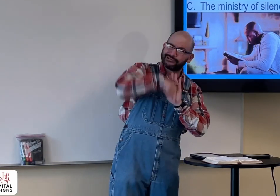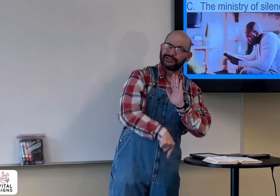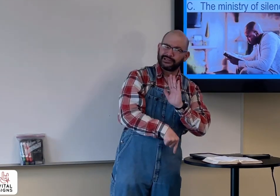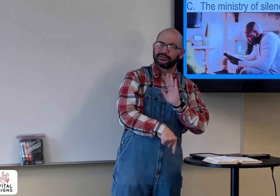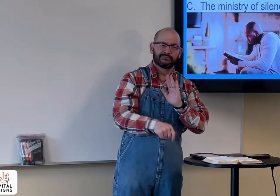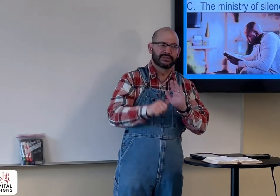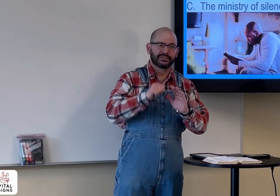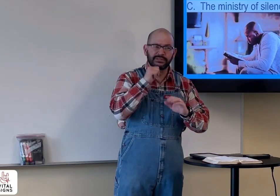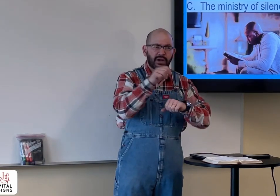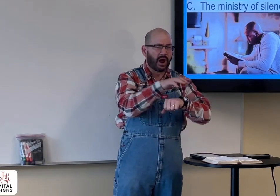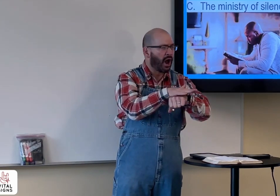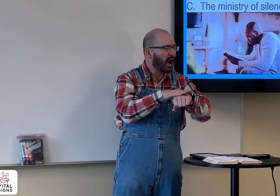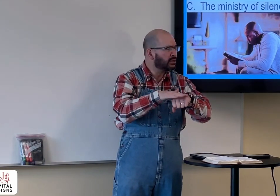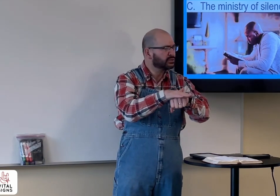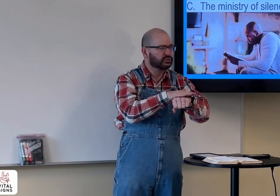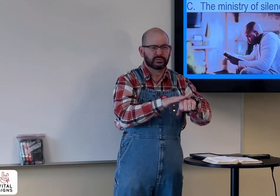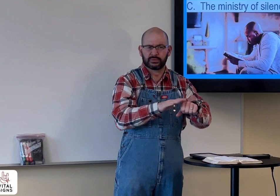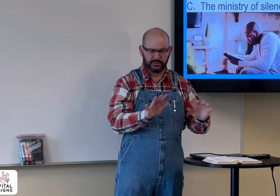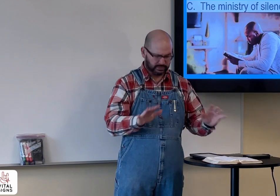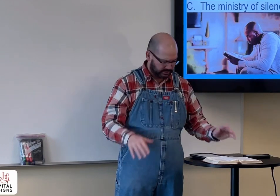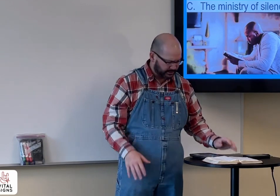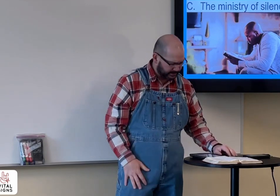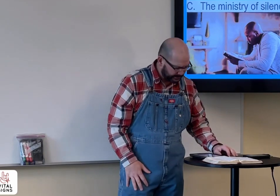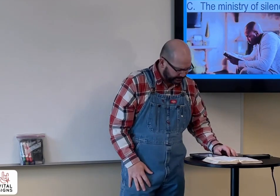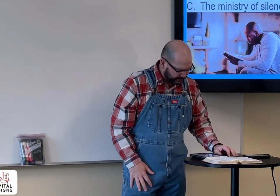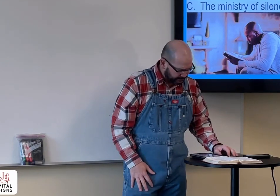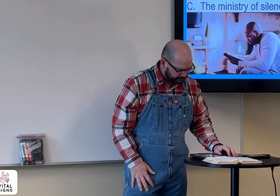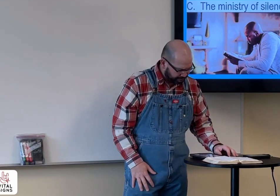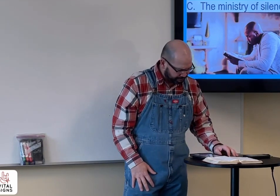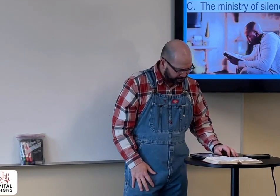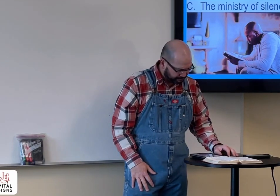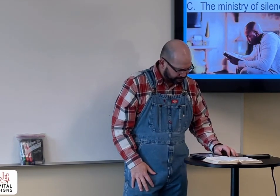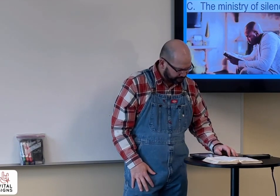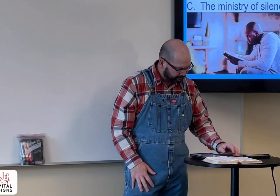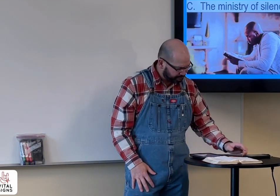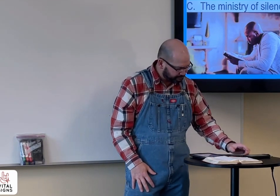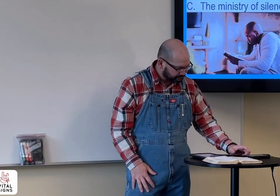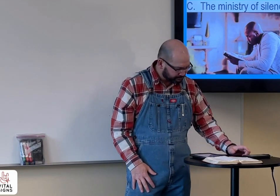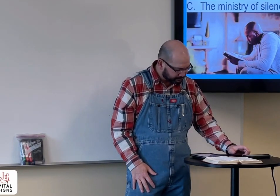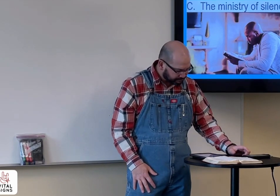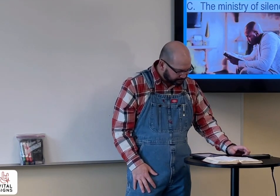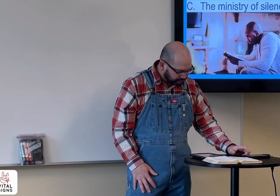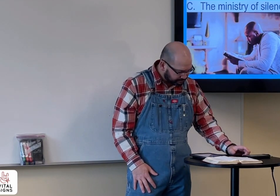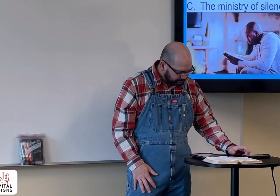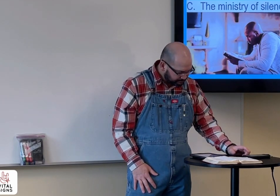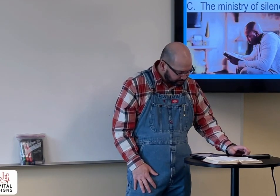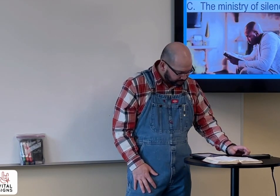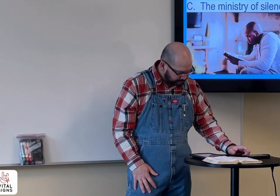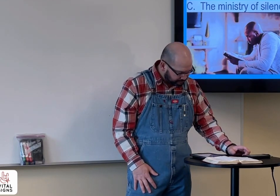Your heart needs to be deep, not on the surface, your understanding of God.